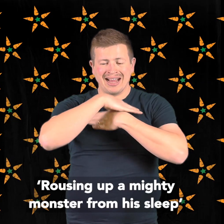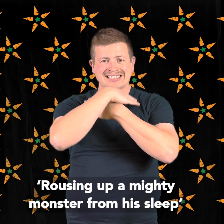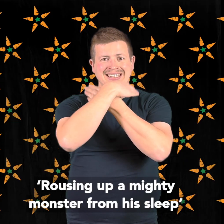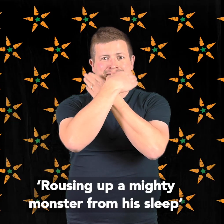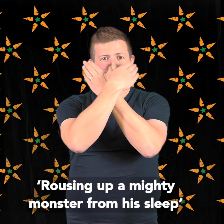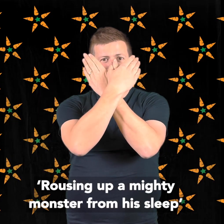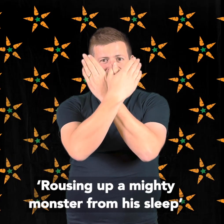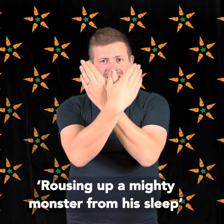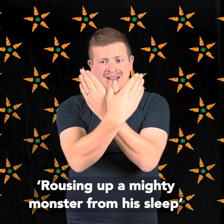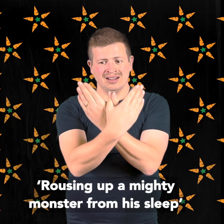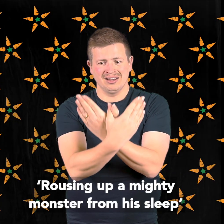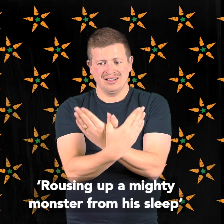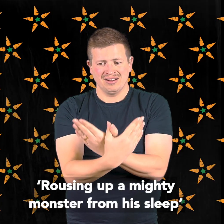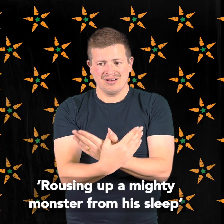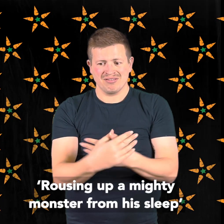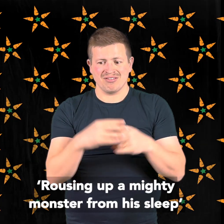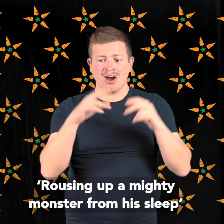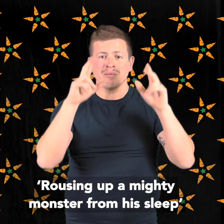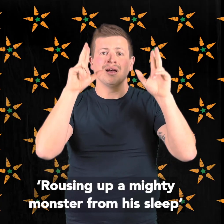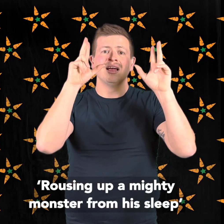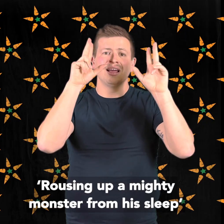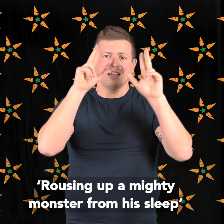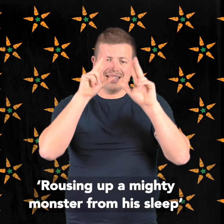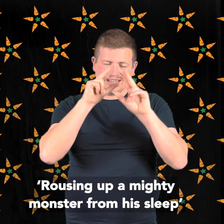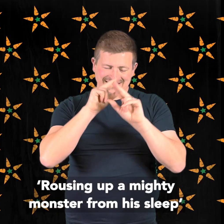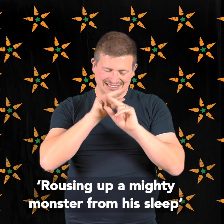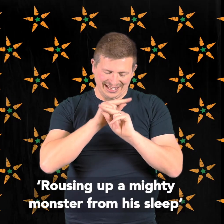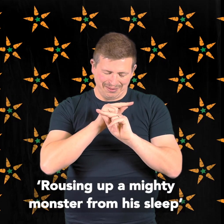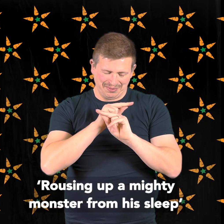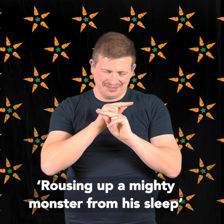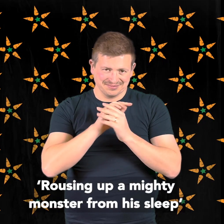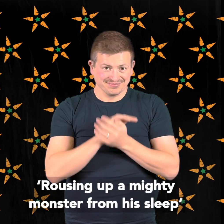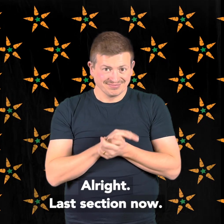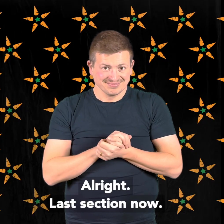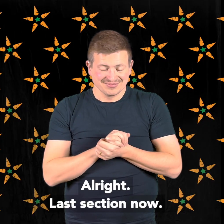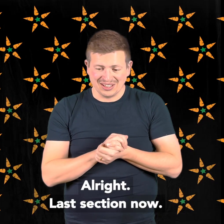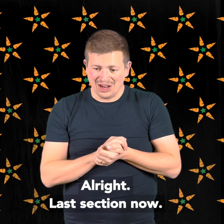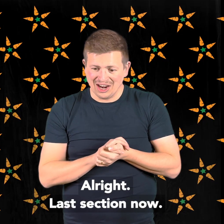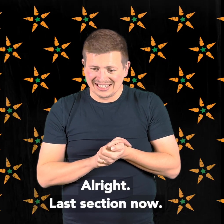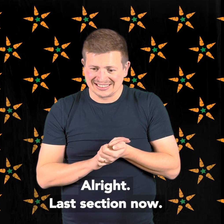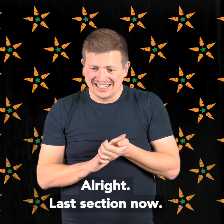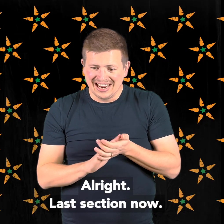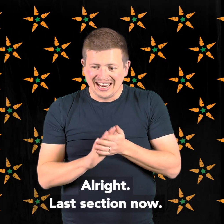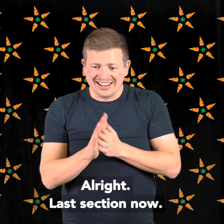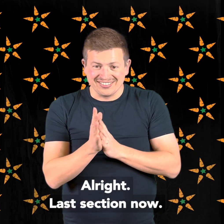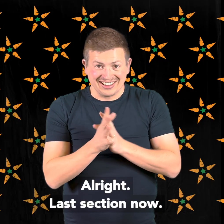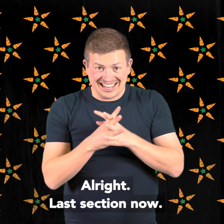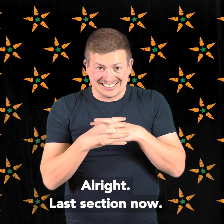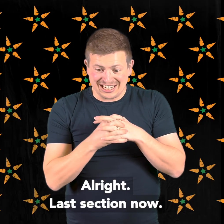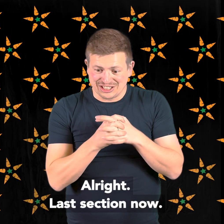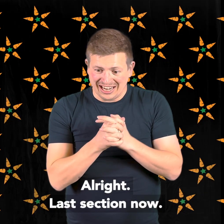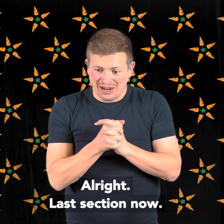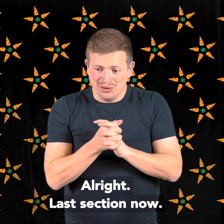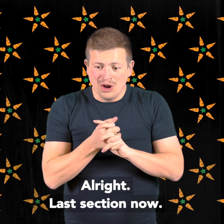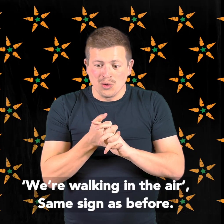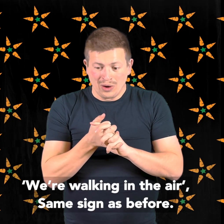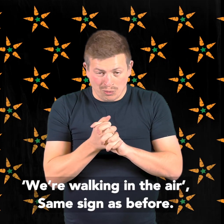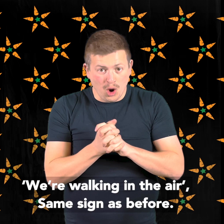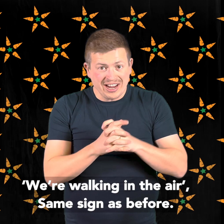mighty monster from his sleep. All right, last section now. We're walking in